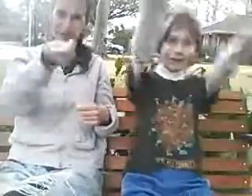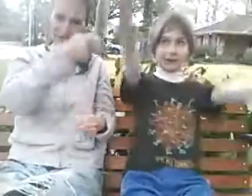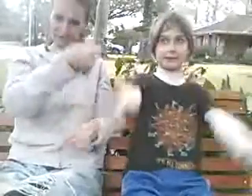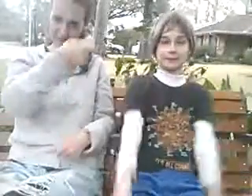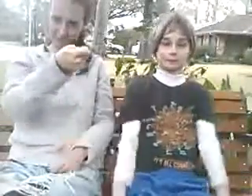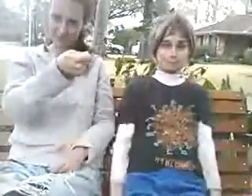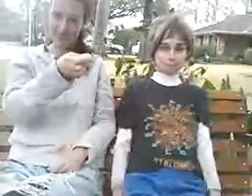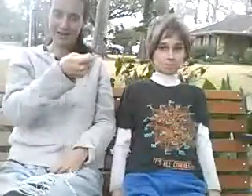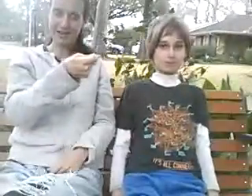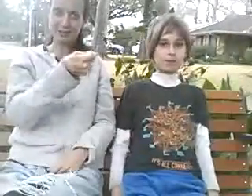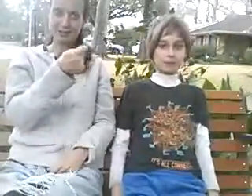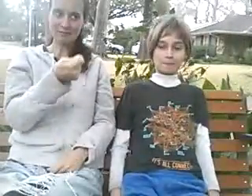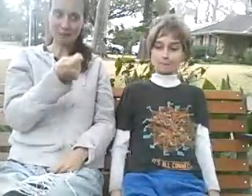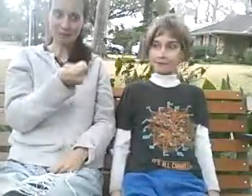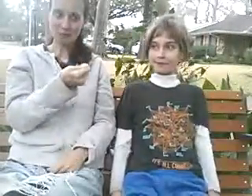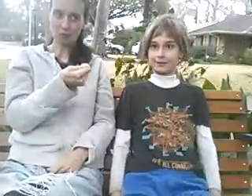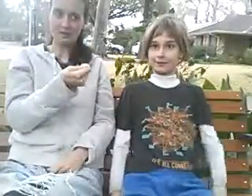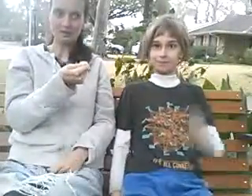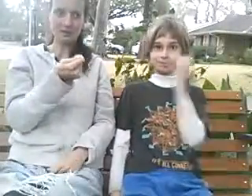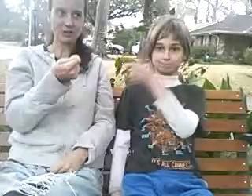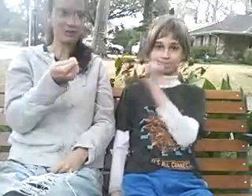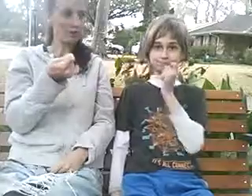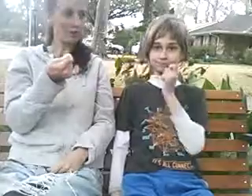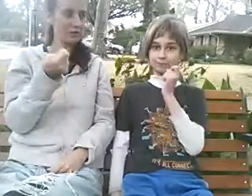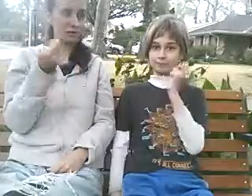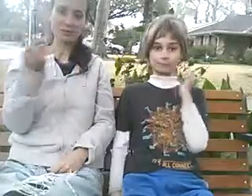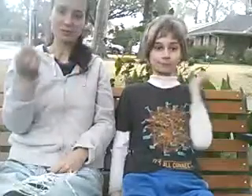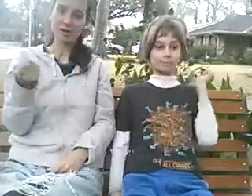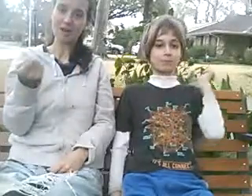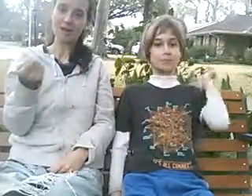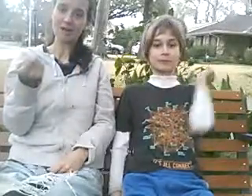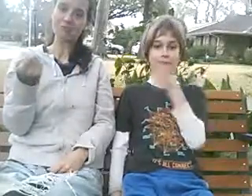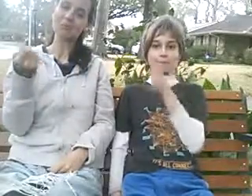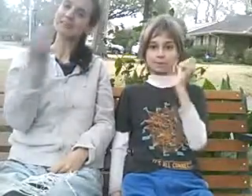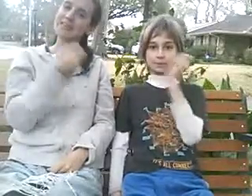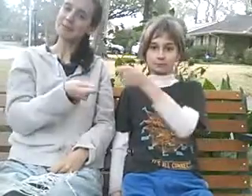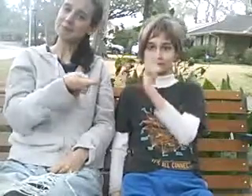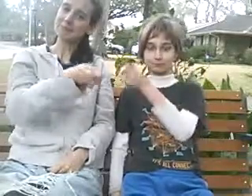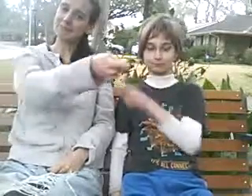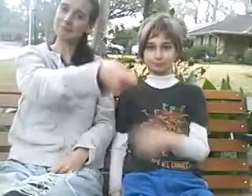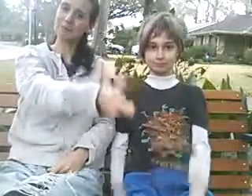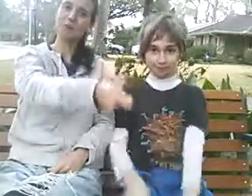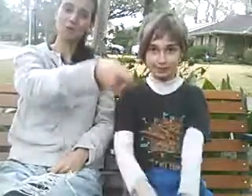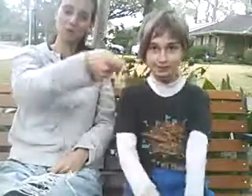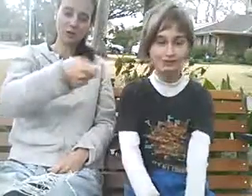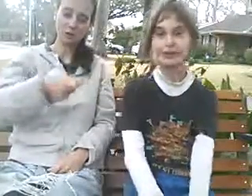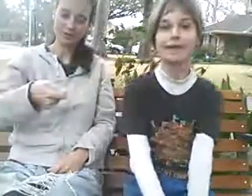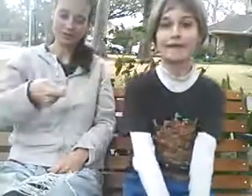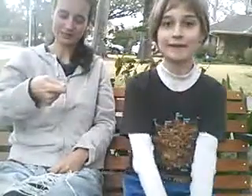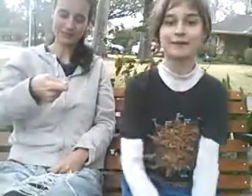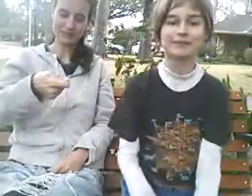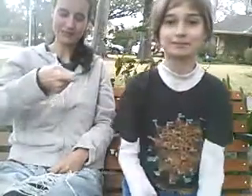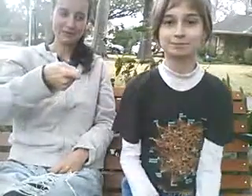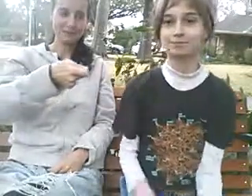about something, and we couldn't figure out what it was, and it turned out that what he was talking about was the camping trip where you put the